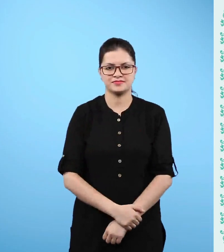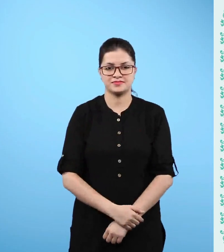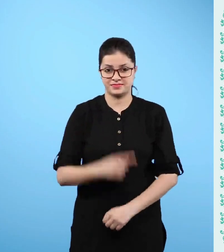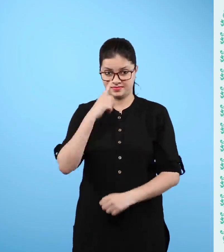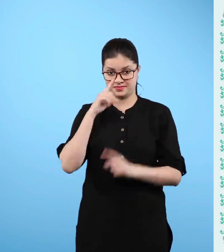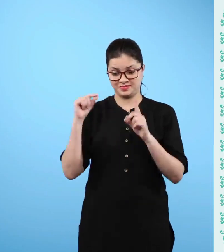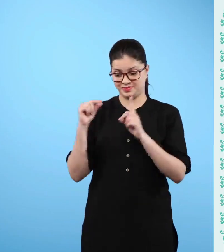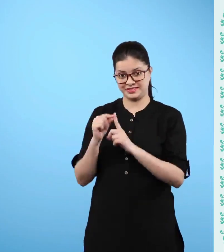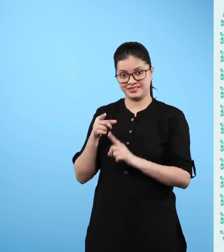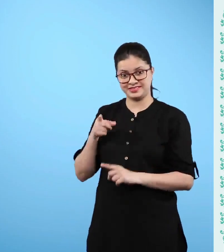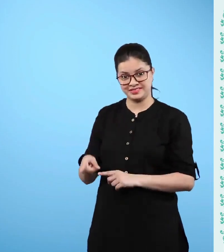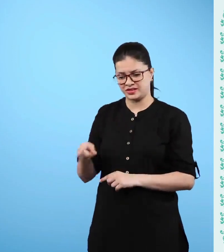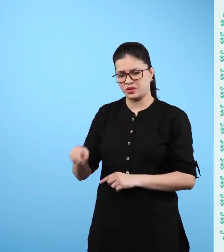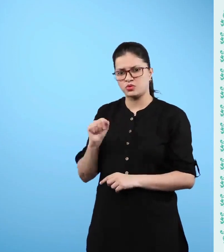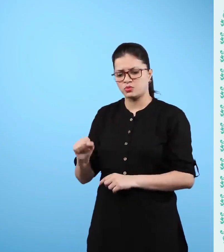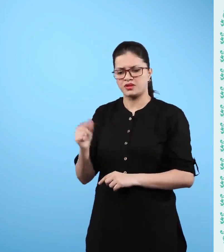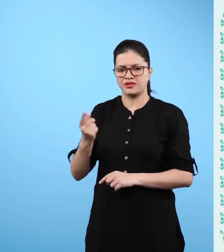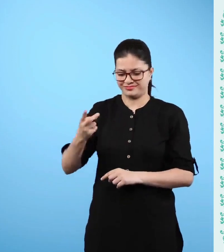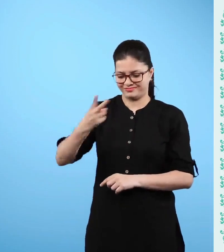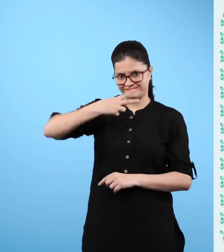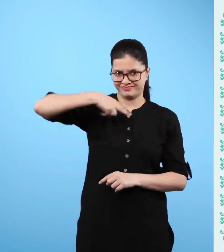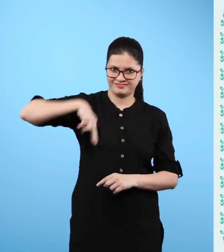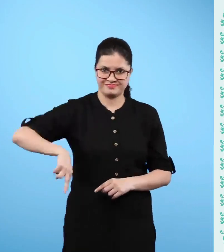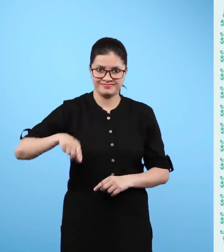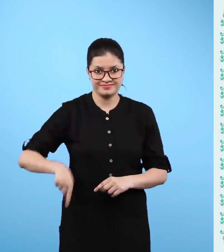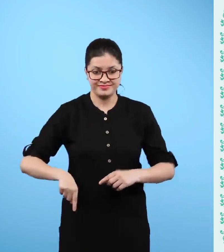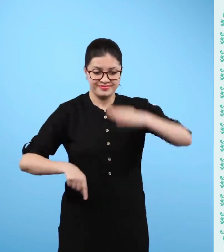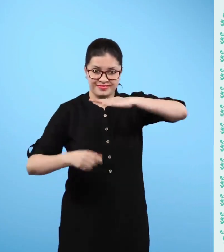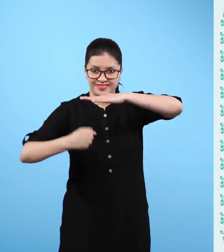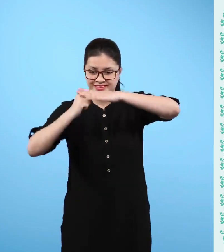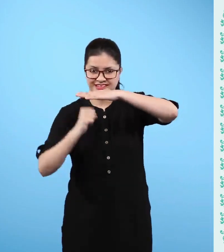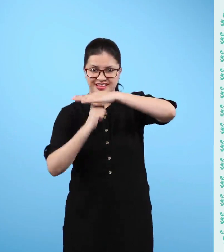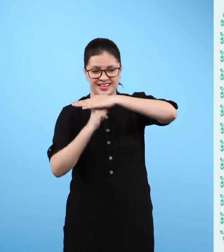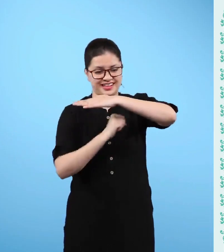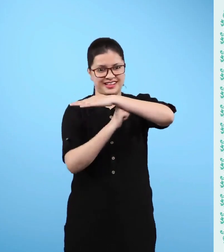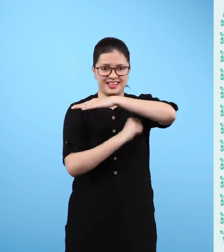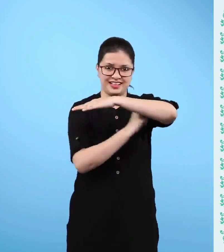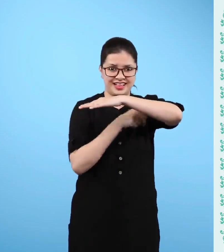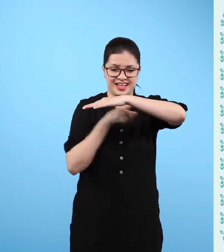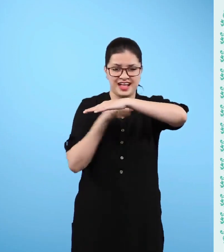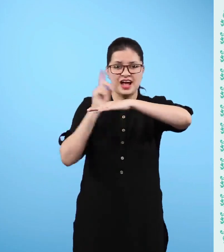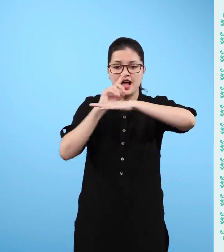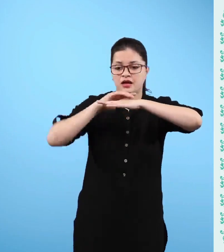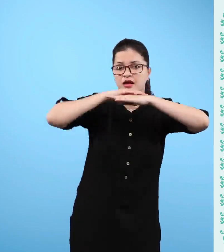"The bridge looks like this to me. My drawing shows how high our bridge is and how wide it is."